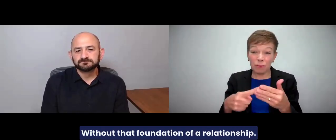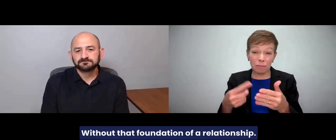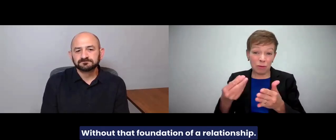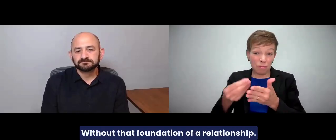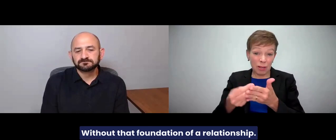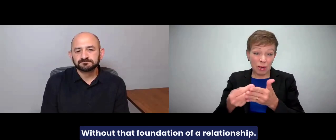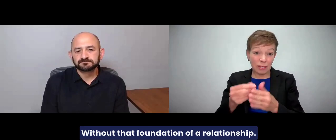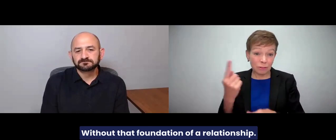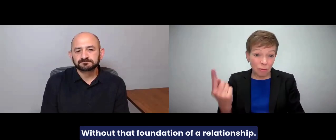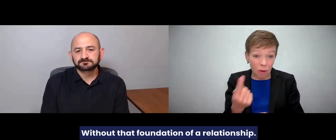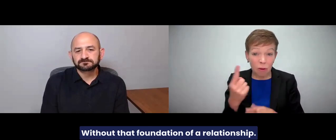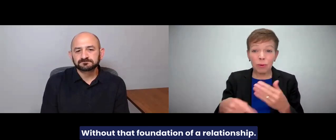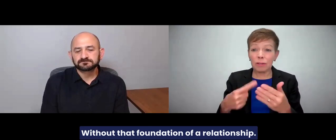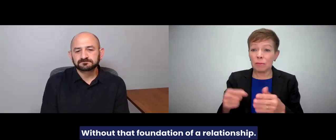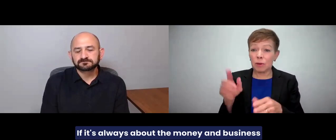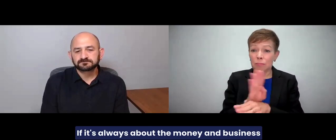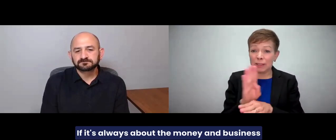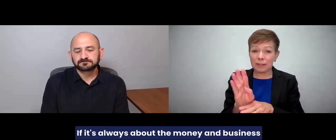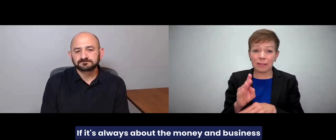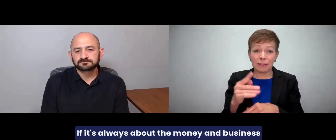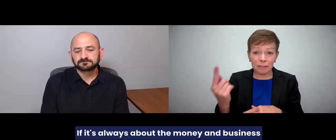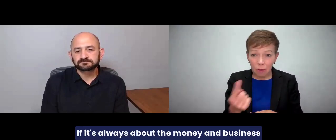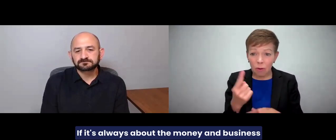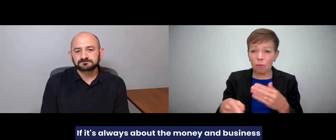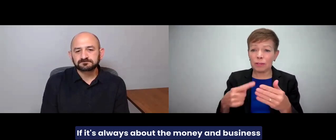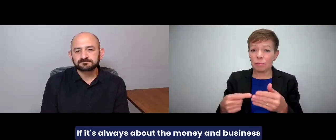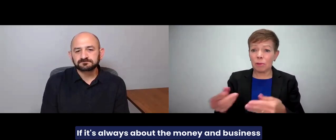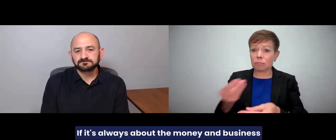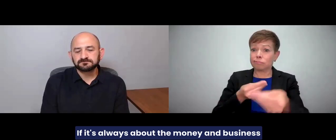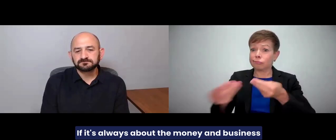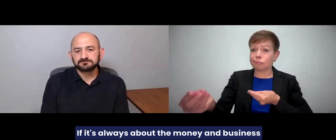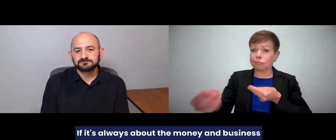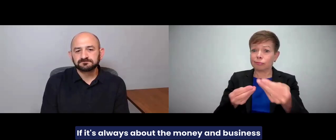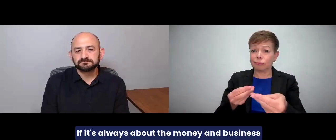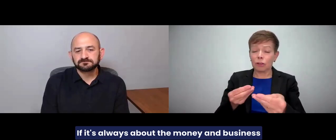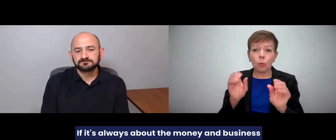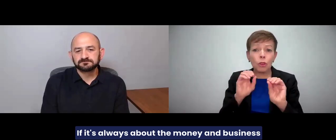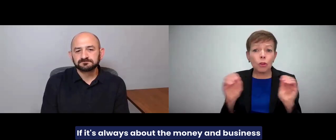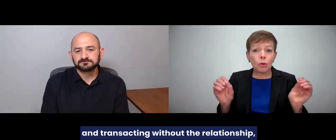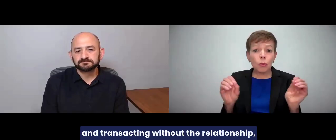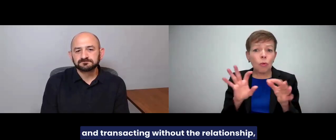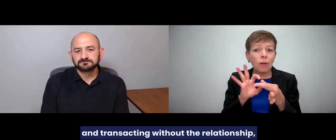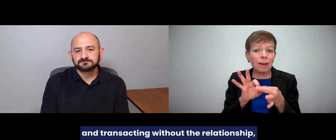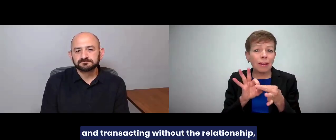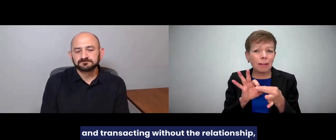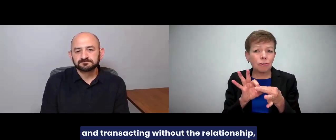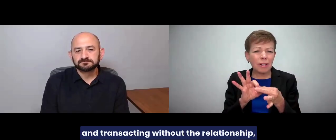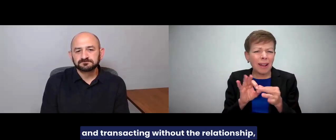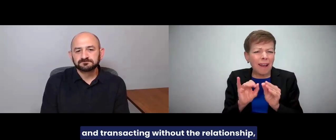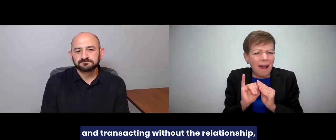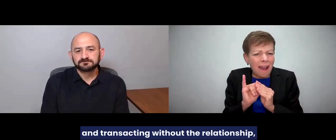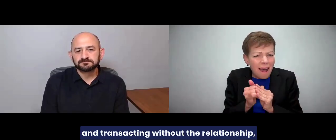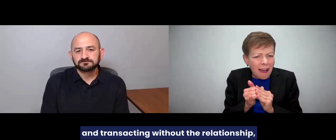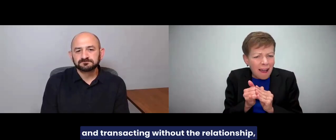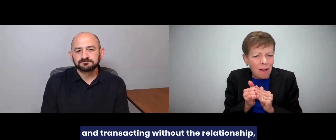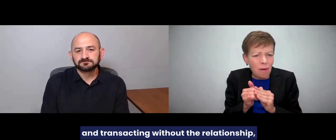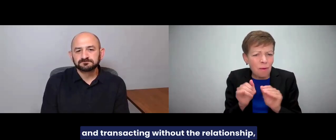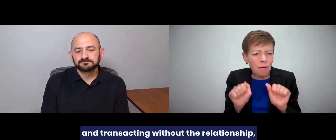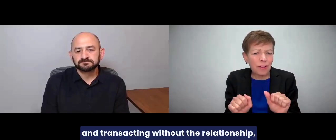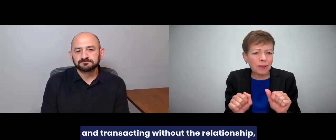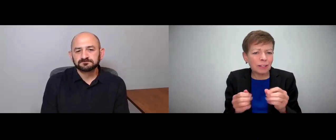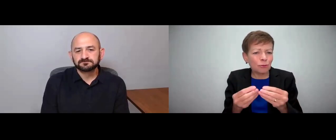without that foundation of a relationship. If it's always about the money and business and transacting without